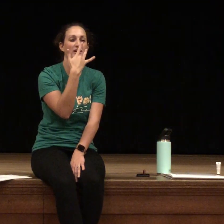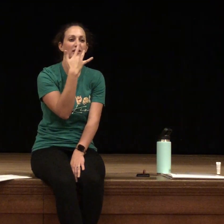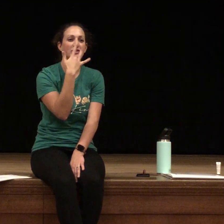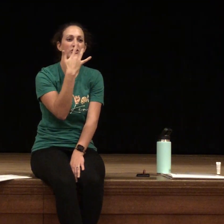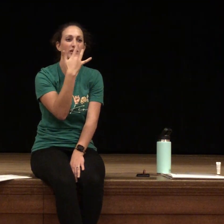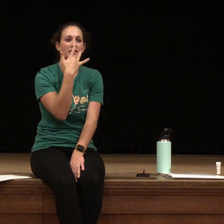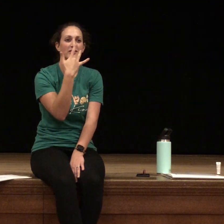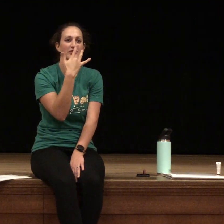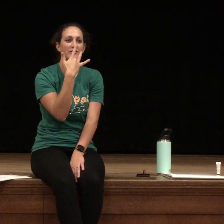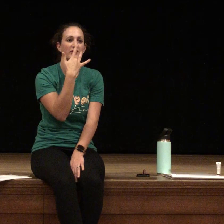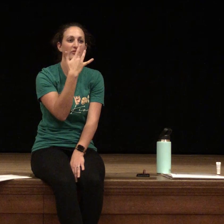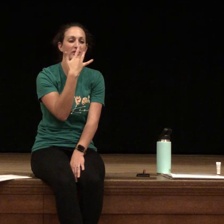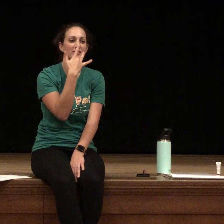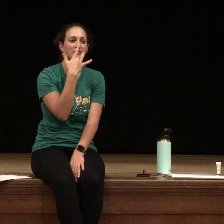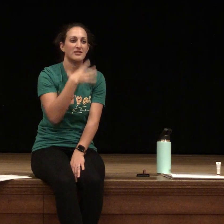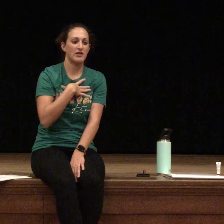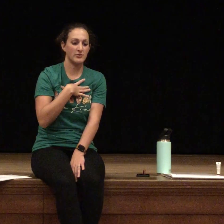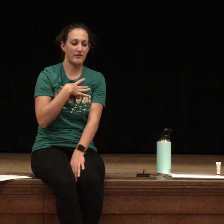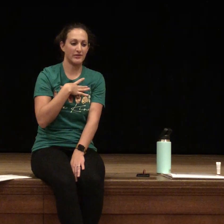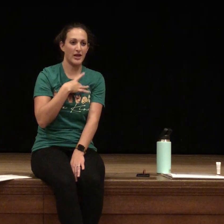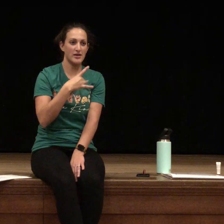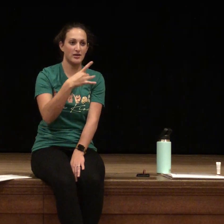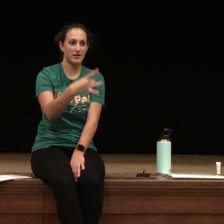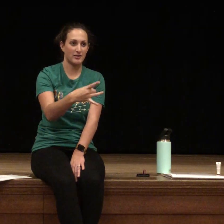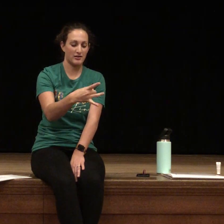on your chin. Favorite. So we have like,